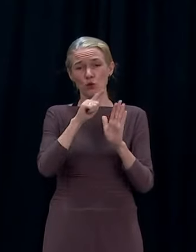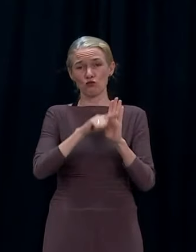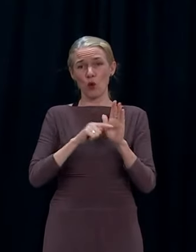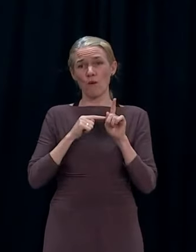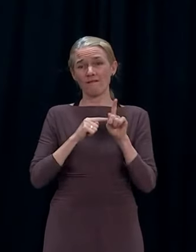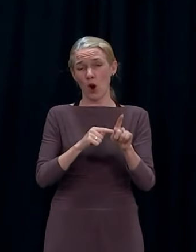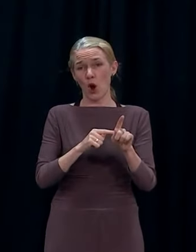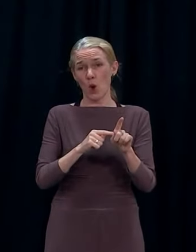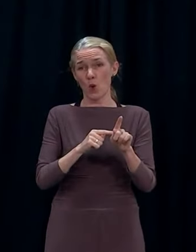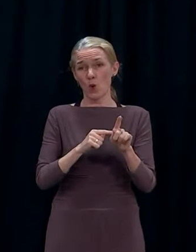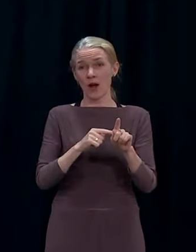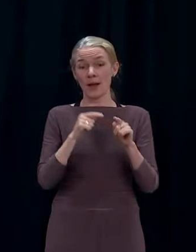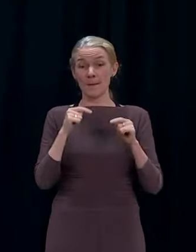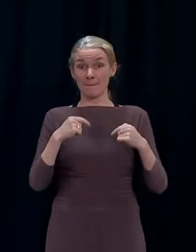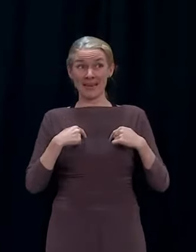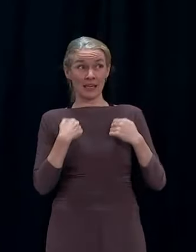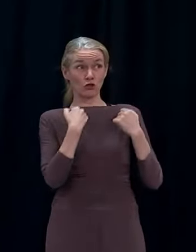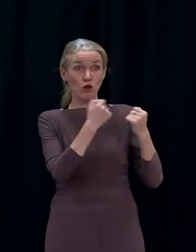we have set out.